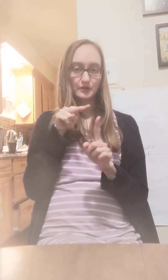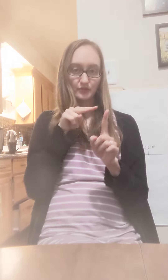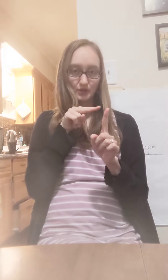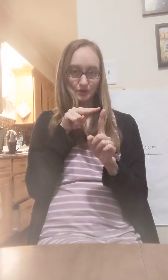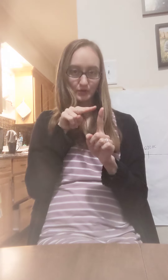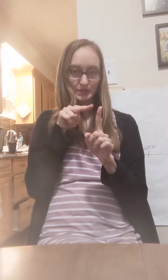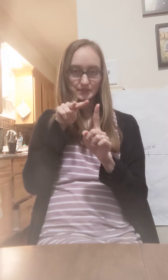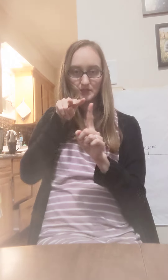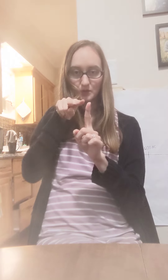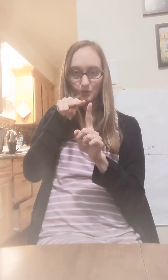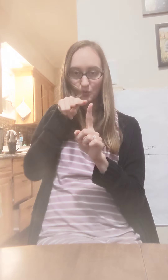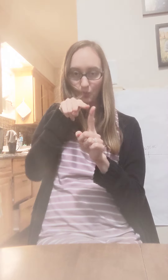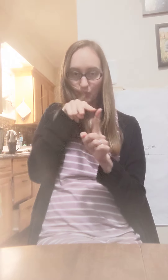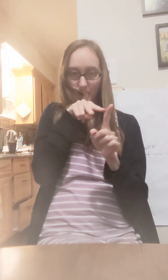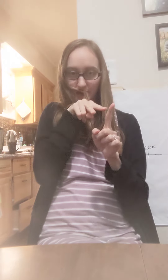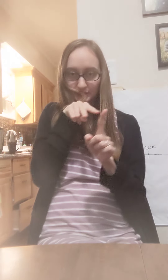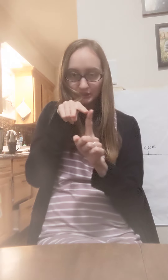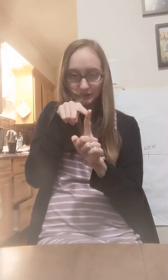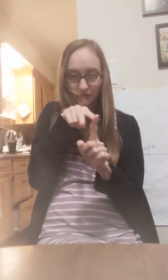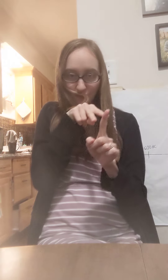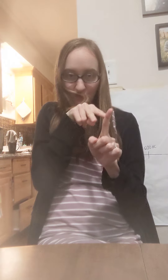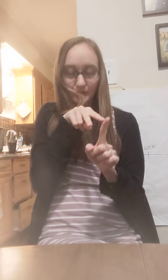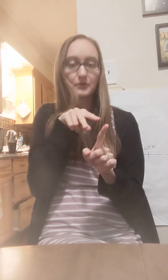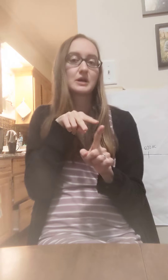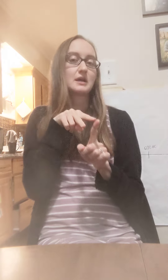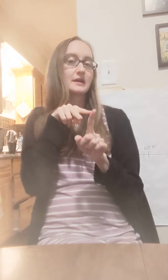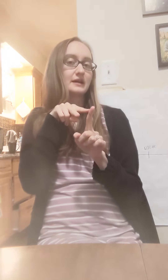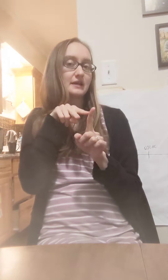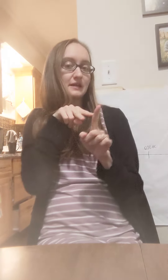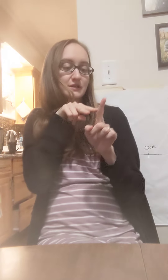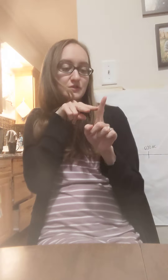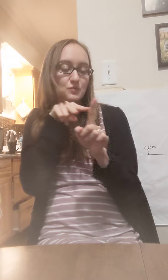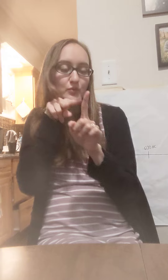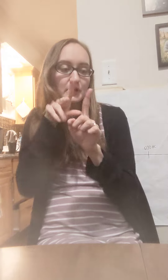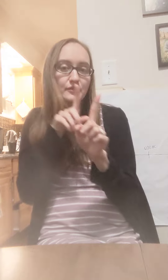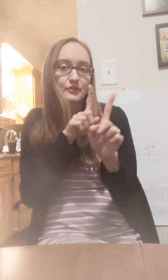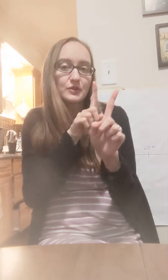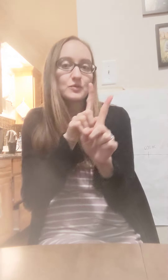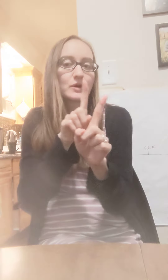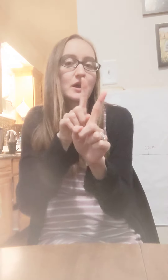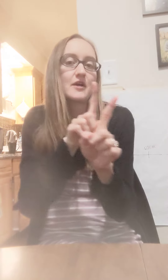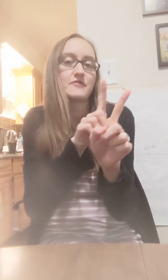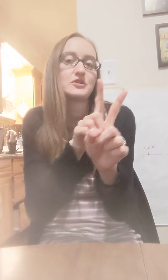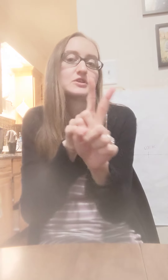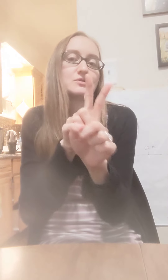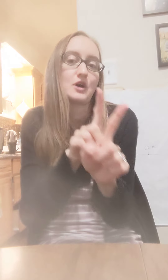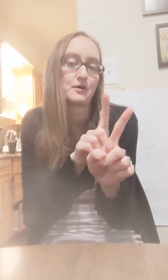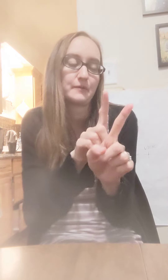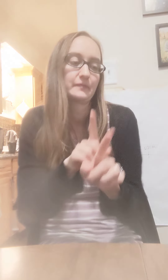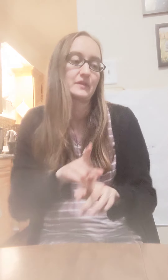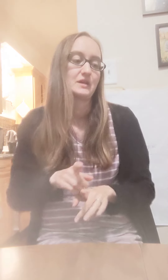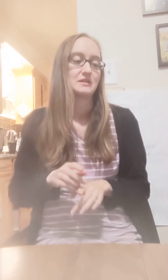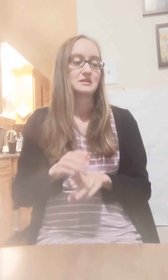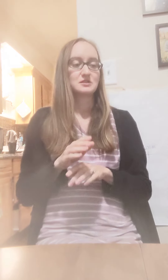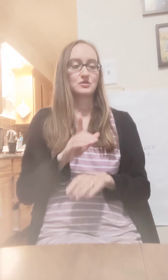you, he's watching over you, he is with you wherever you go, so